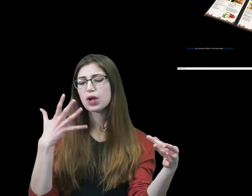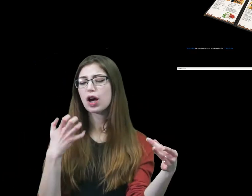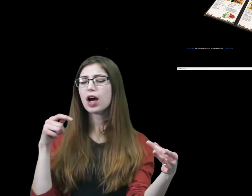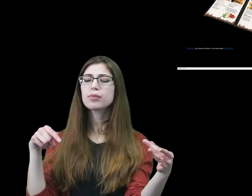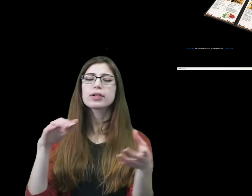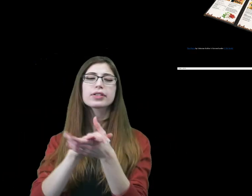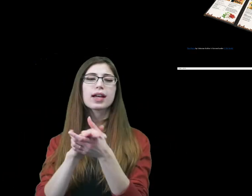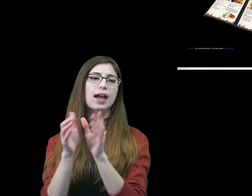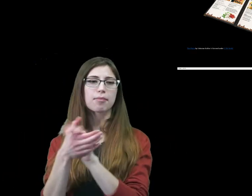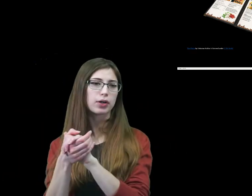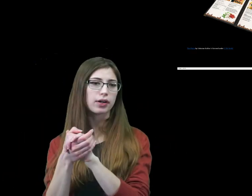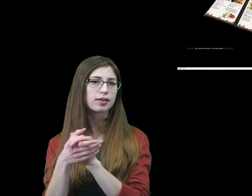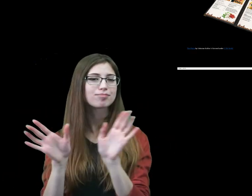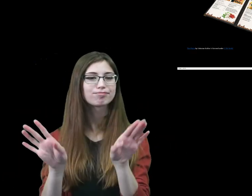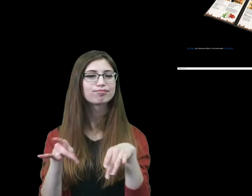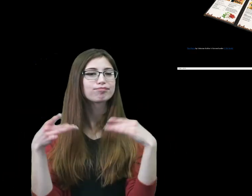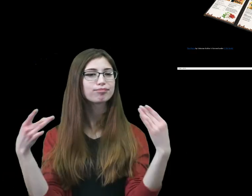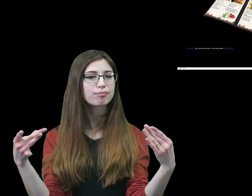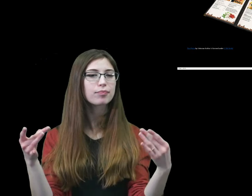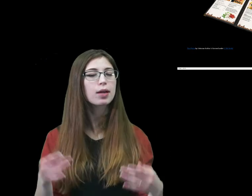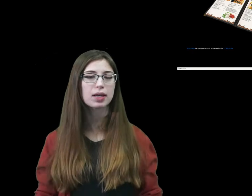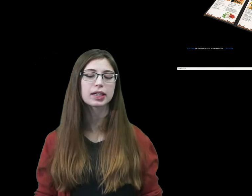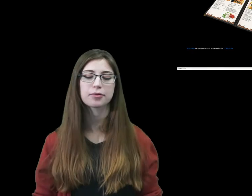I want a hamburger. Menu.